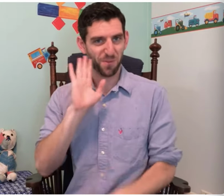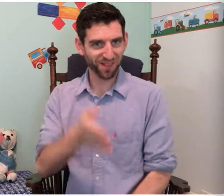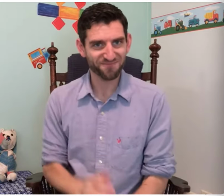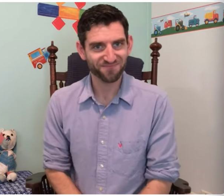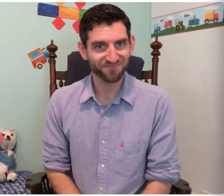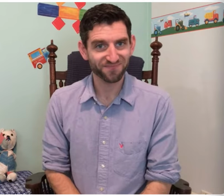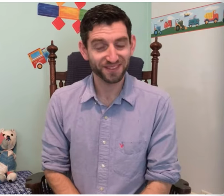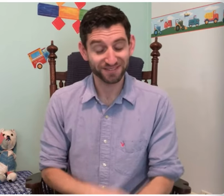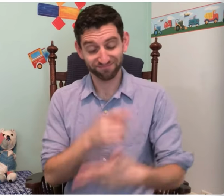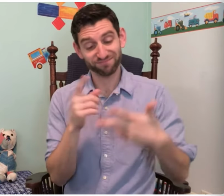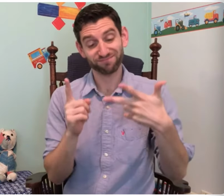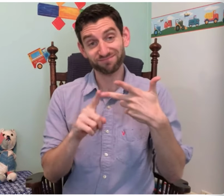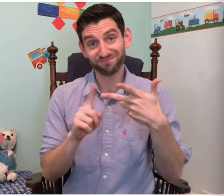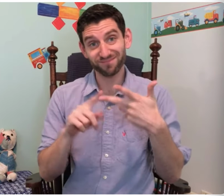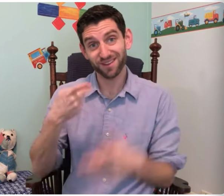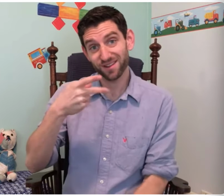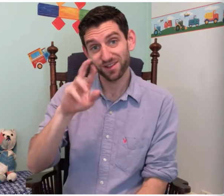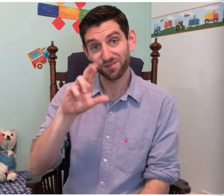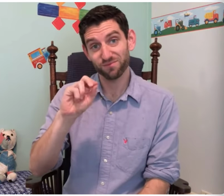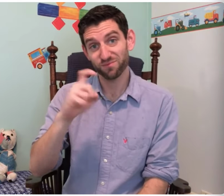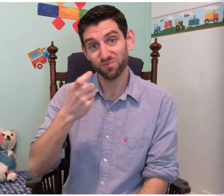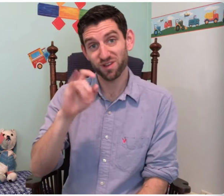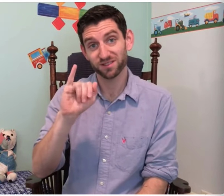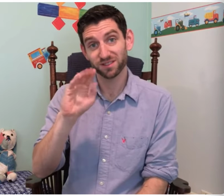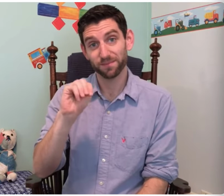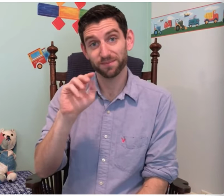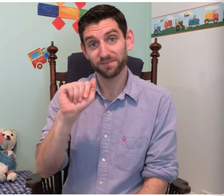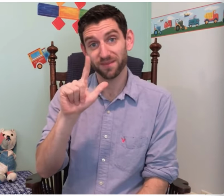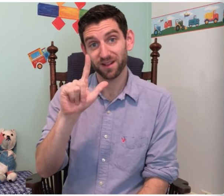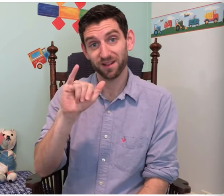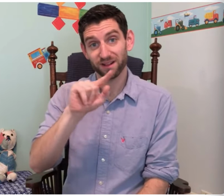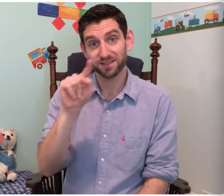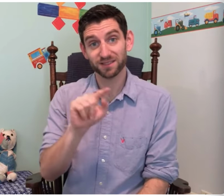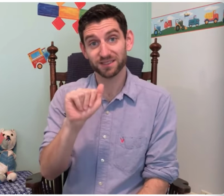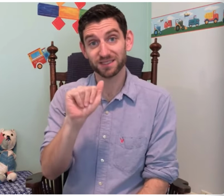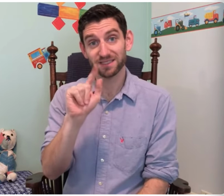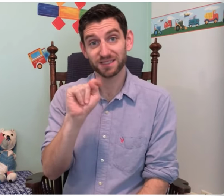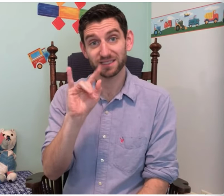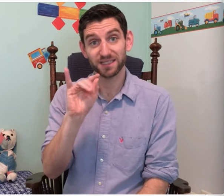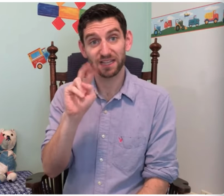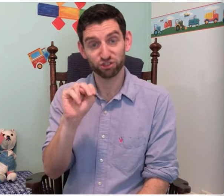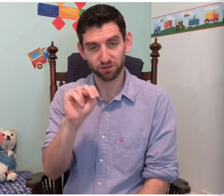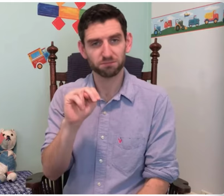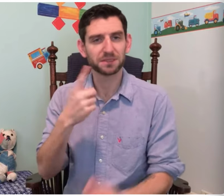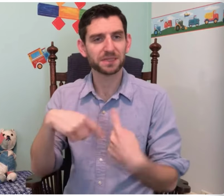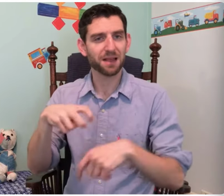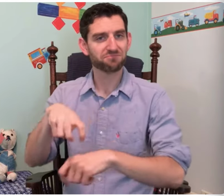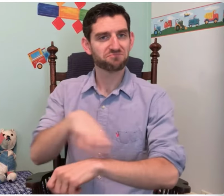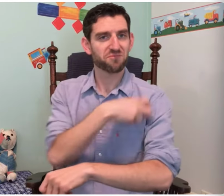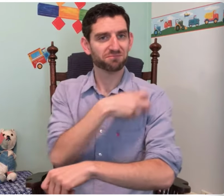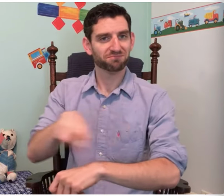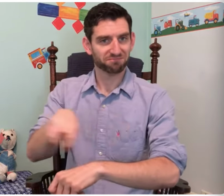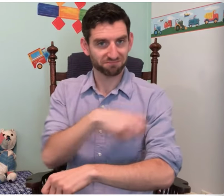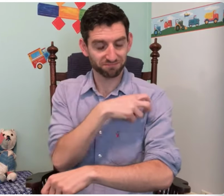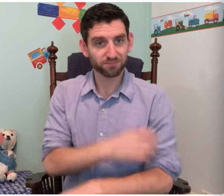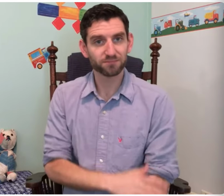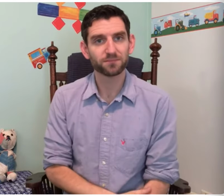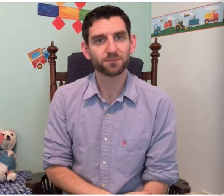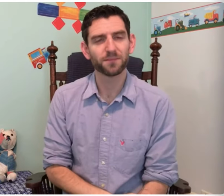their hands and understand hand shapes, they will be able to use 2 different hand shapes in one sign. The third we'll talk about